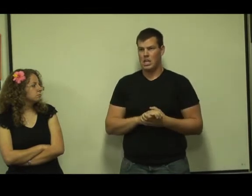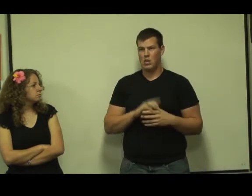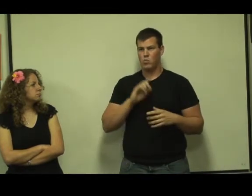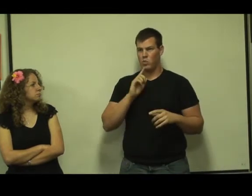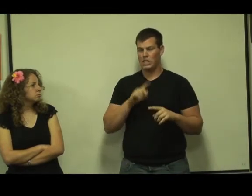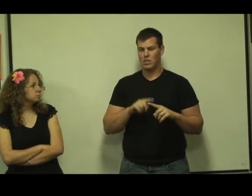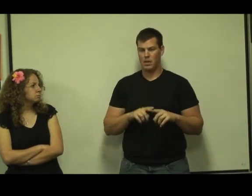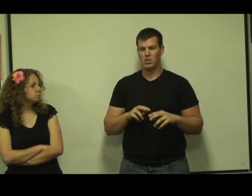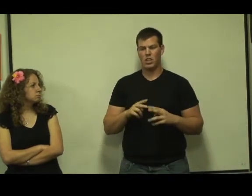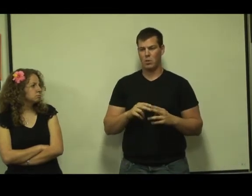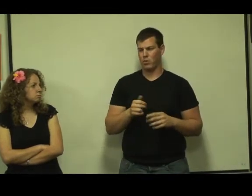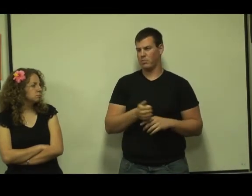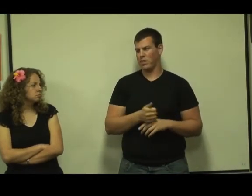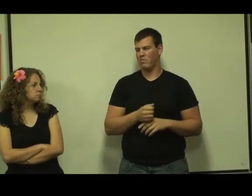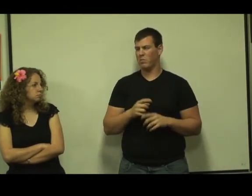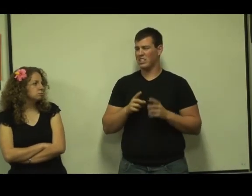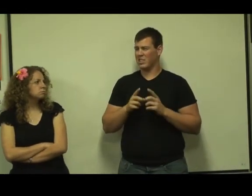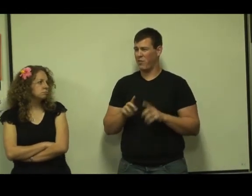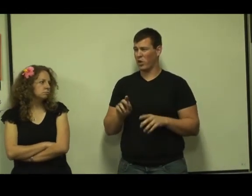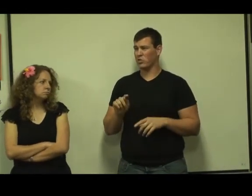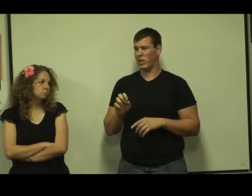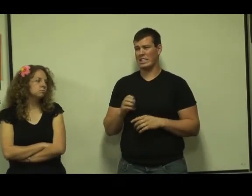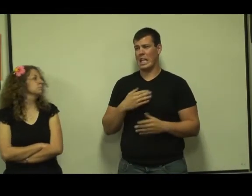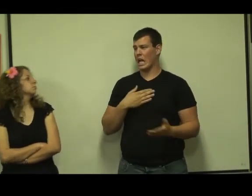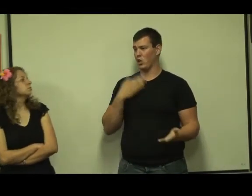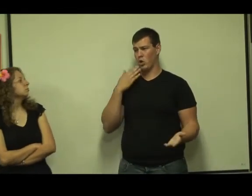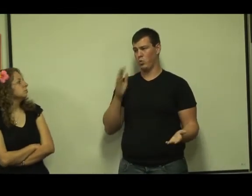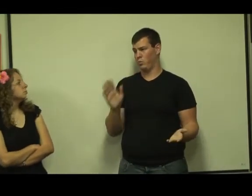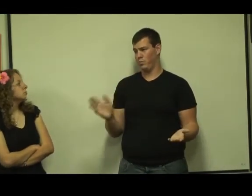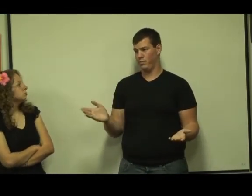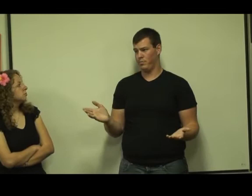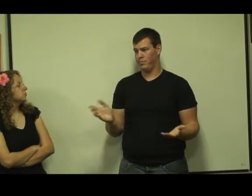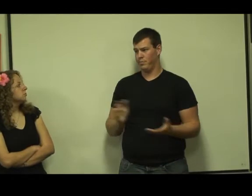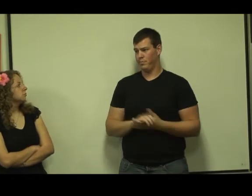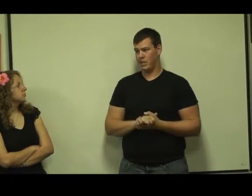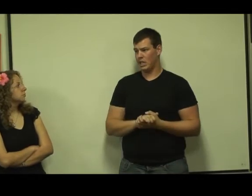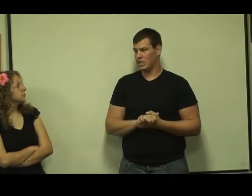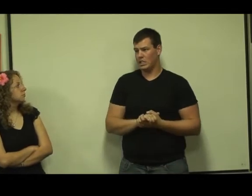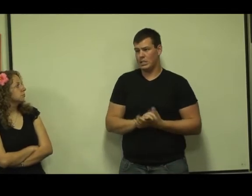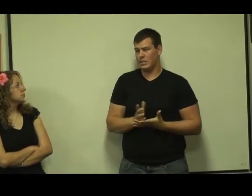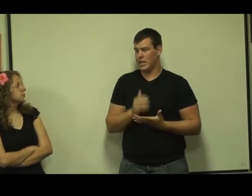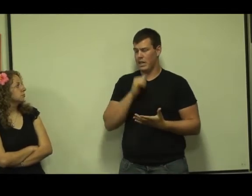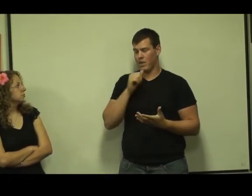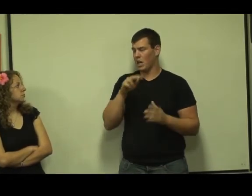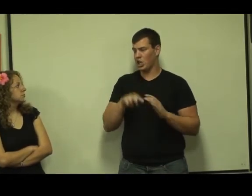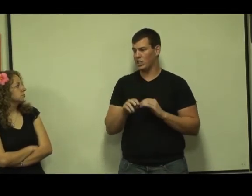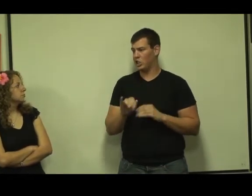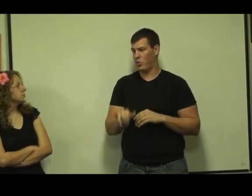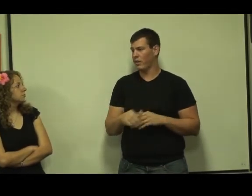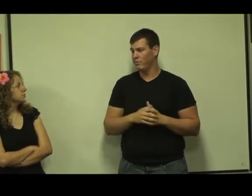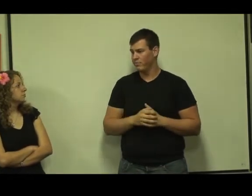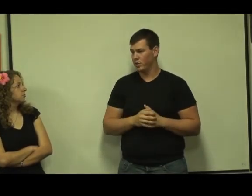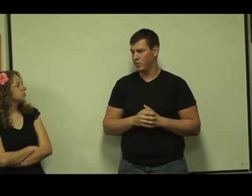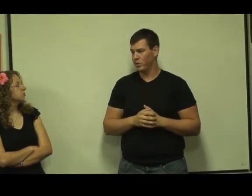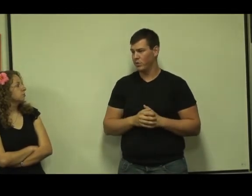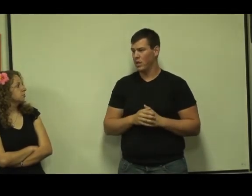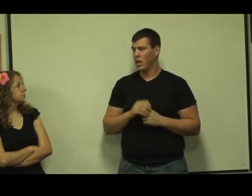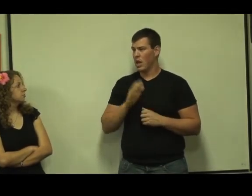It really depends on the couple of them, but the voice weighing, I don't know. Because I'm not the kid to them, so